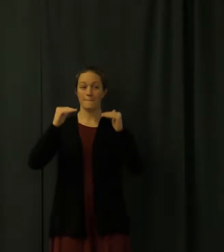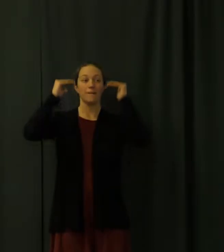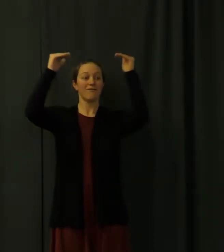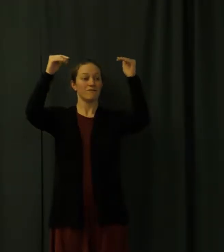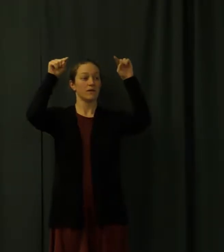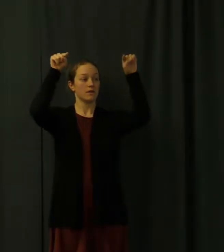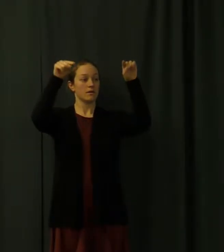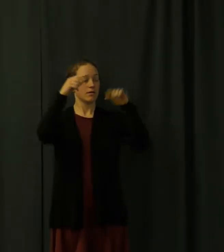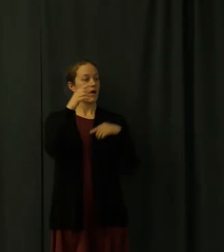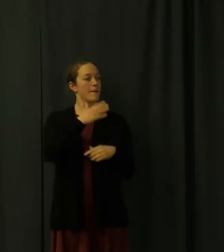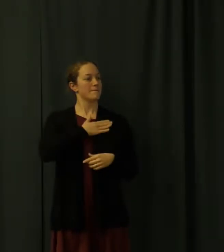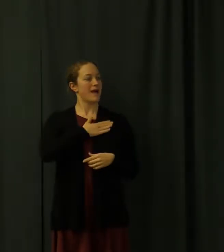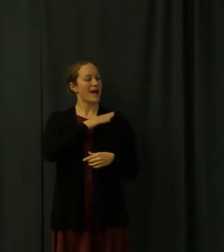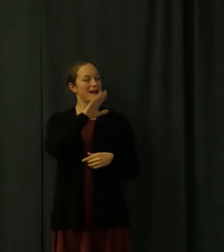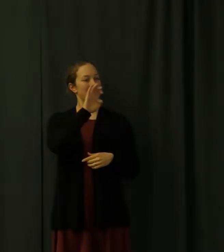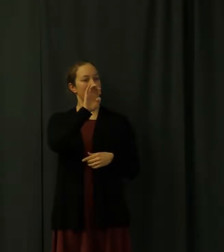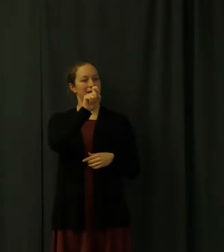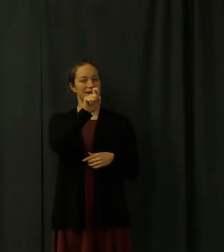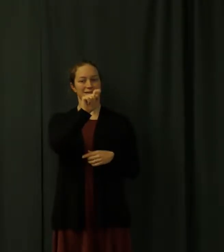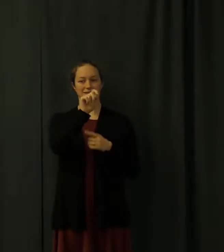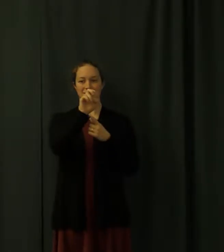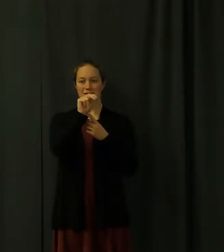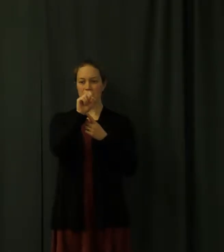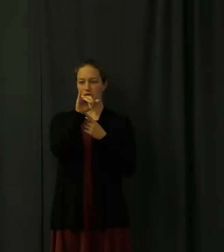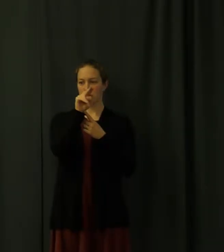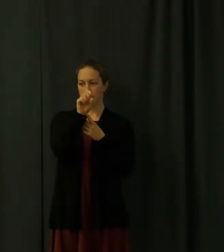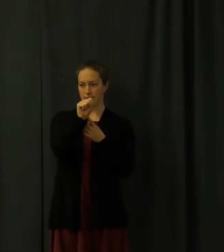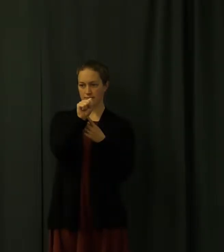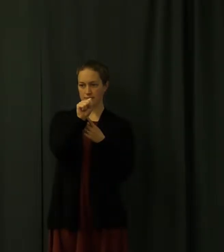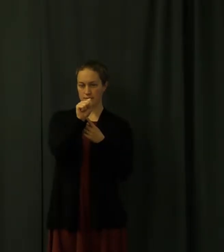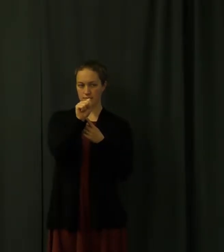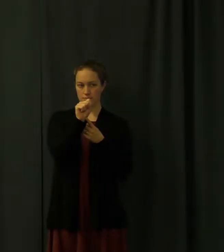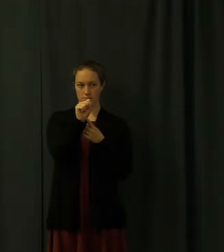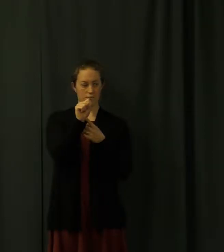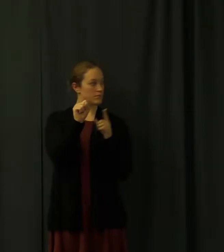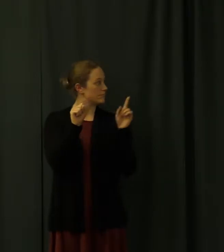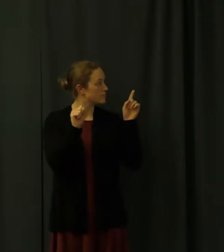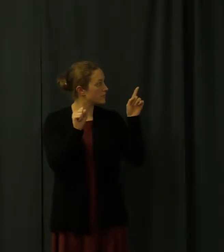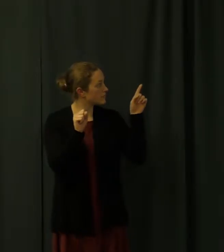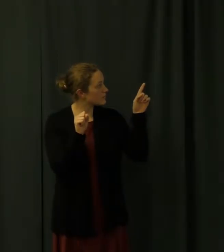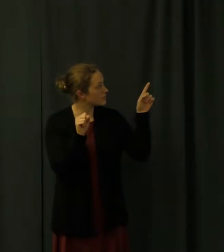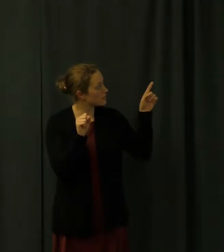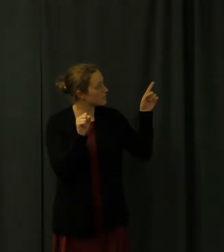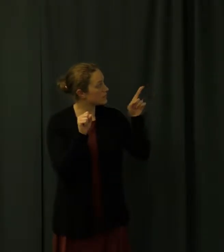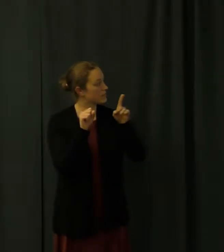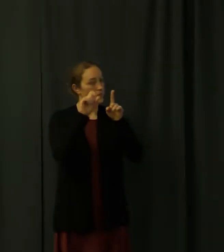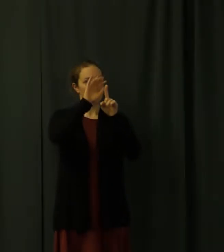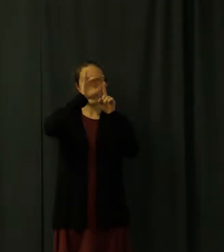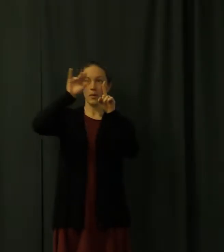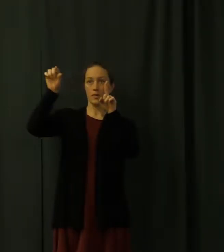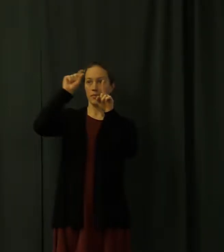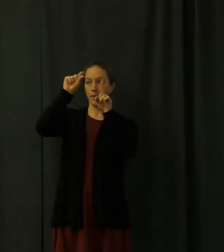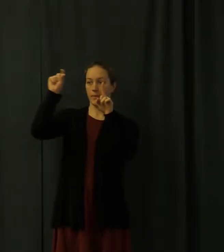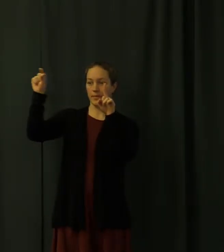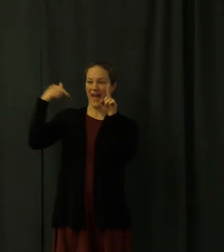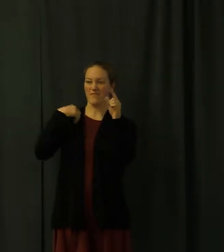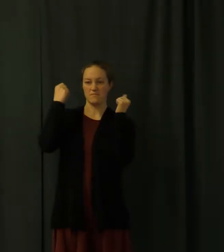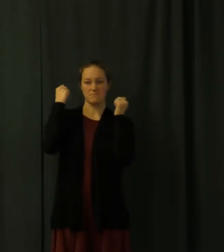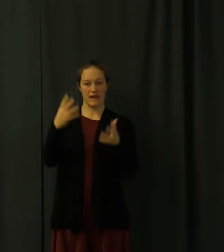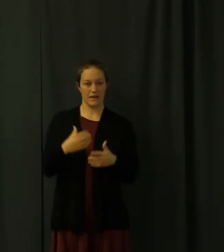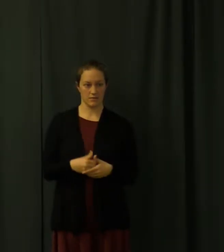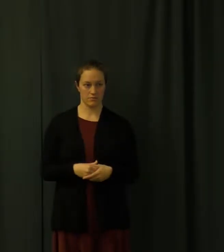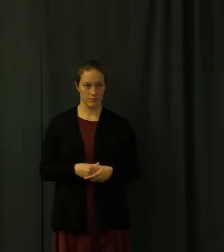extensions. So they live just to the right of the URL bar, okay? So they're all these things right here. And I've got a lot of them, all